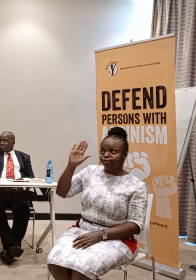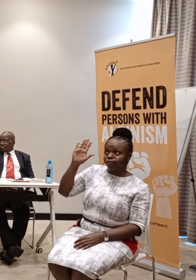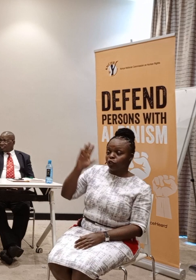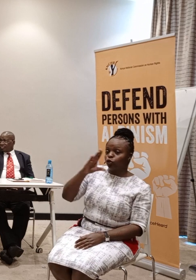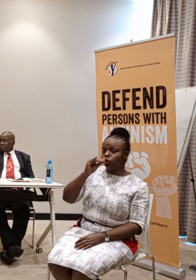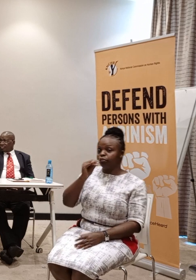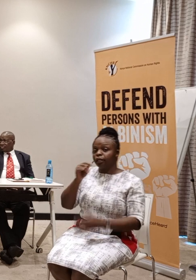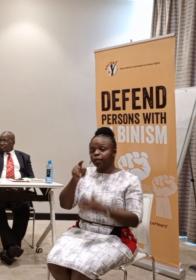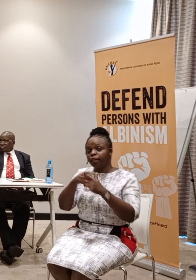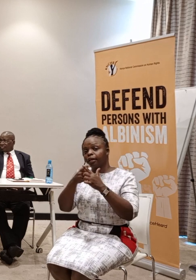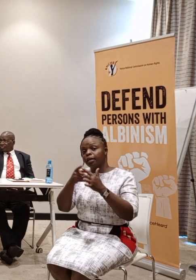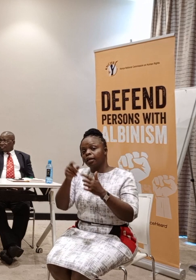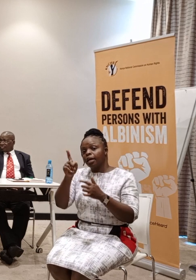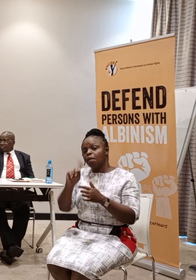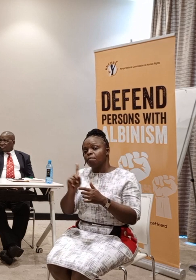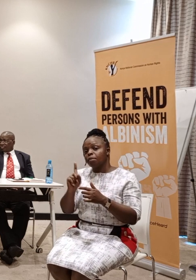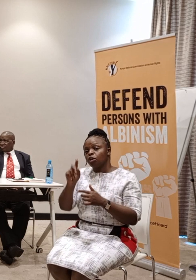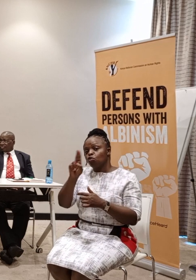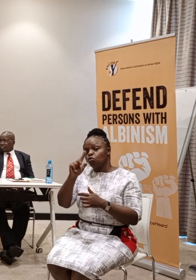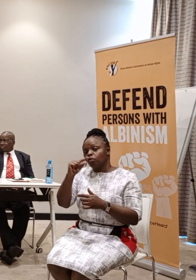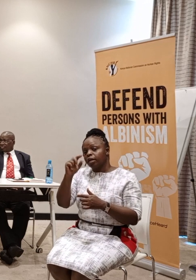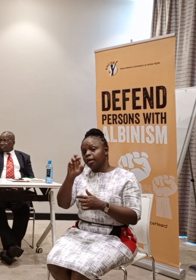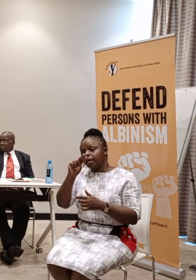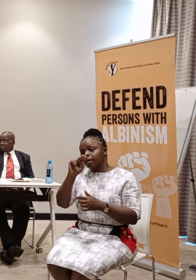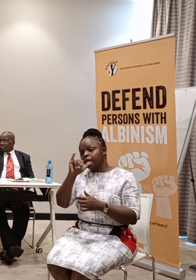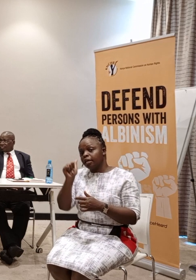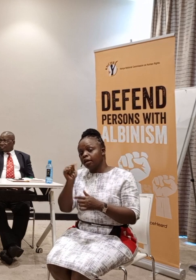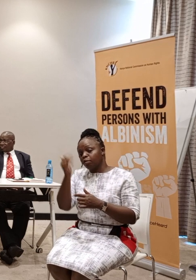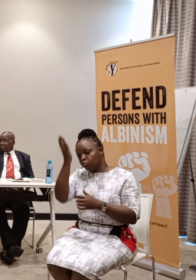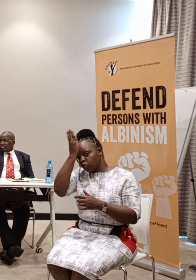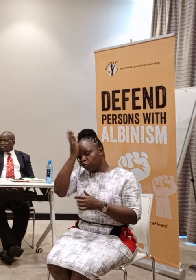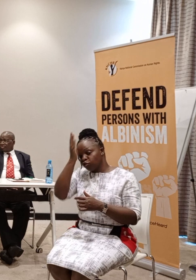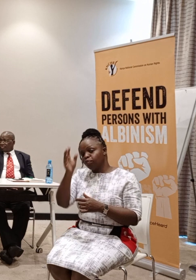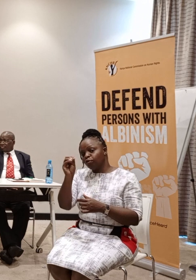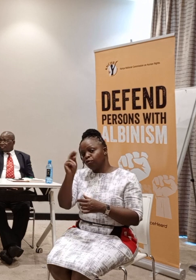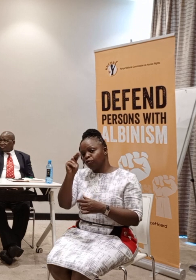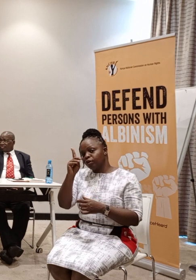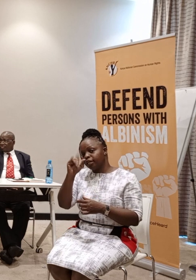for Ugenya, the late Bishop Obieki,